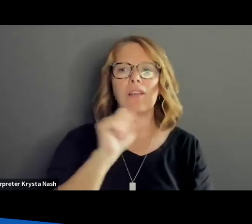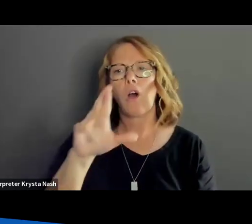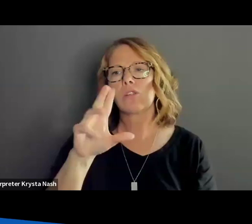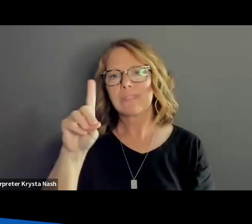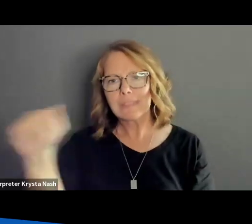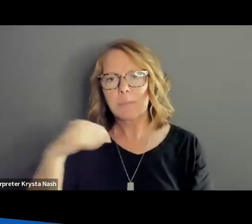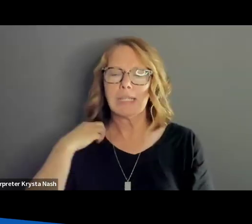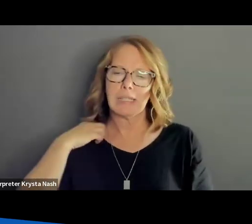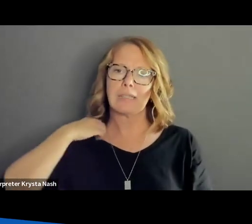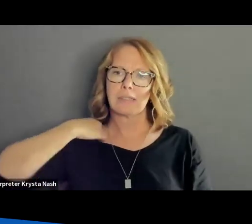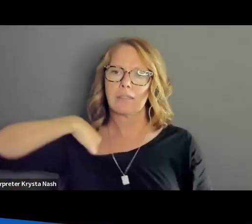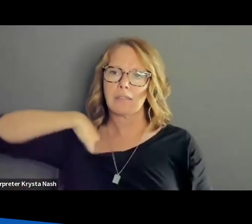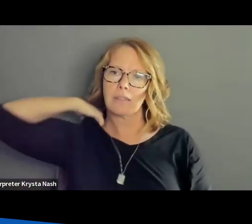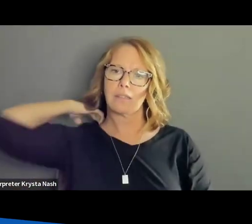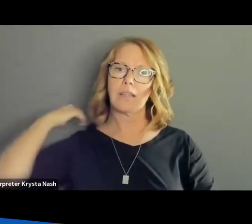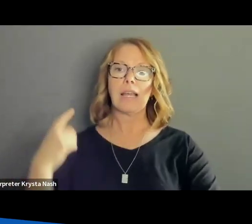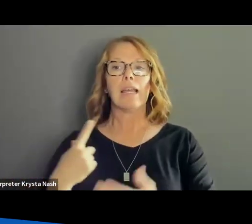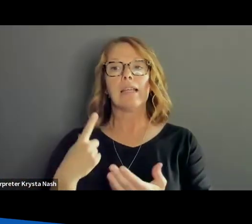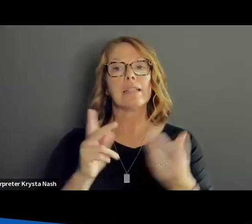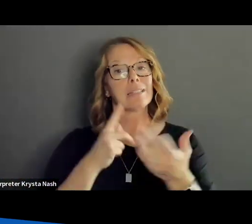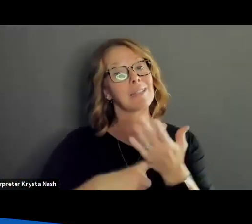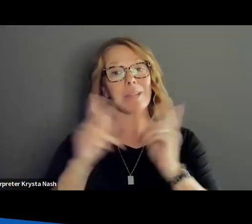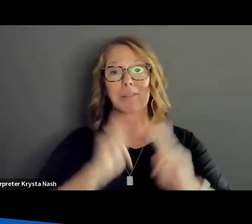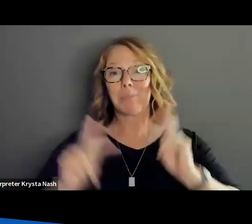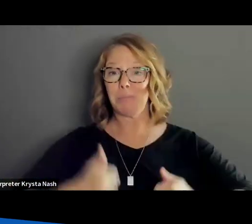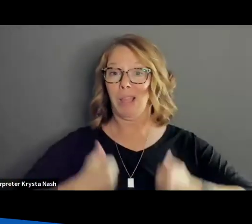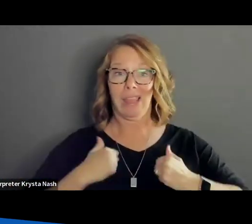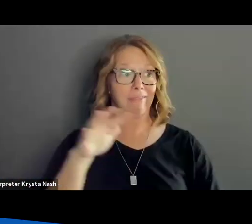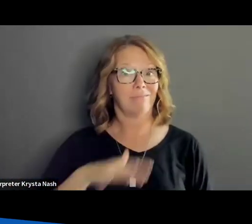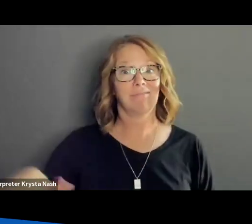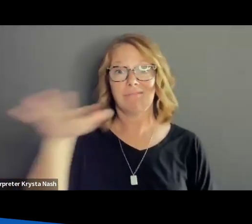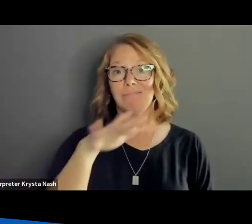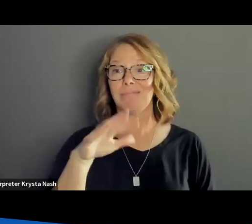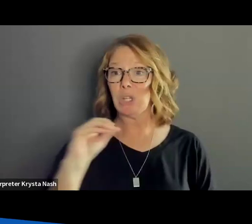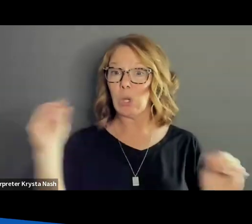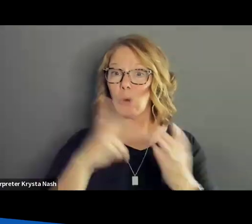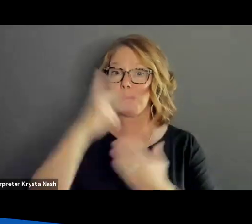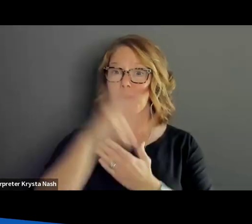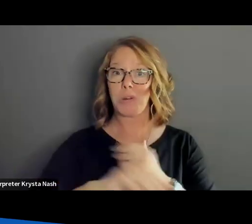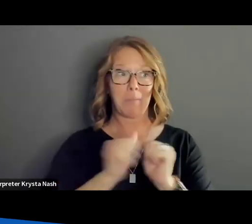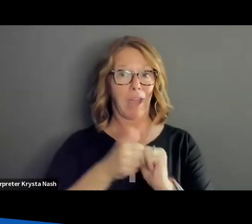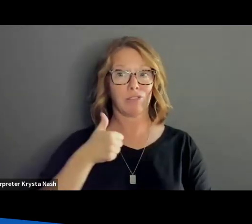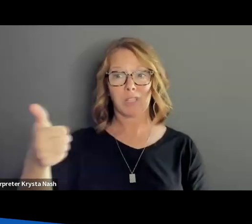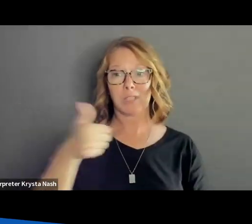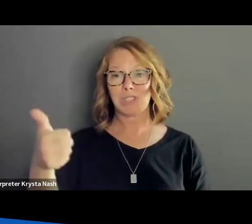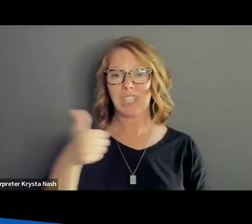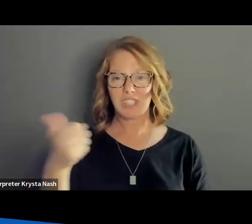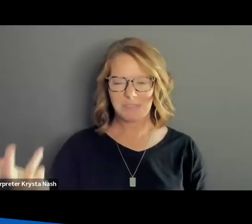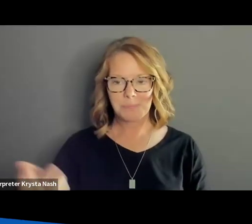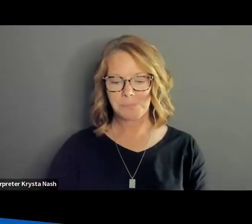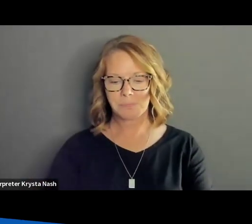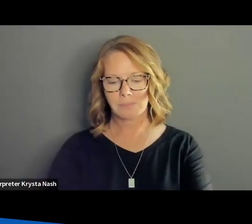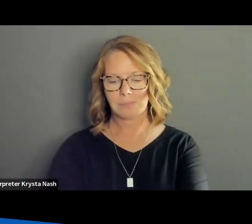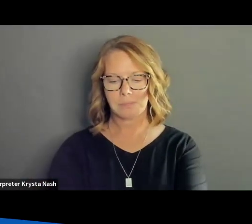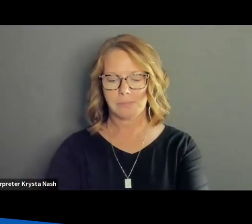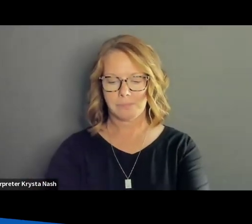with disabilities. And some people live in areas where they don't have these kind of programs. So how do they get transportation? Well,